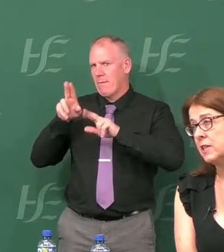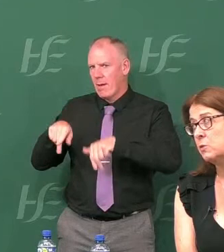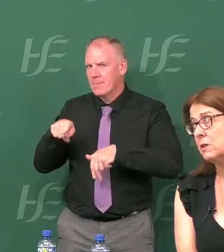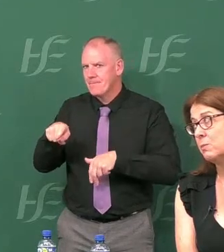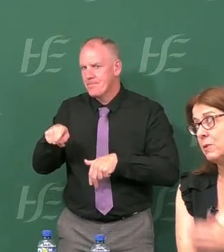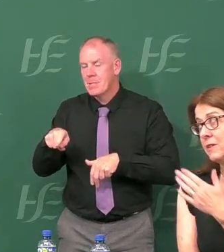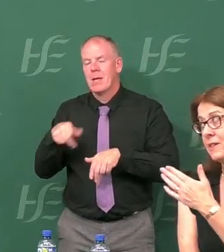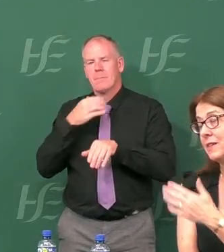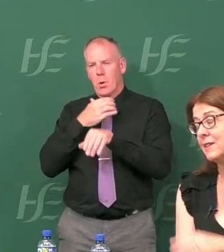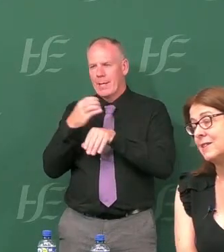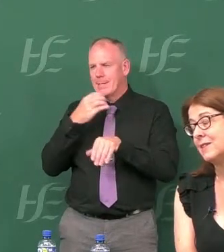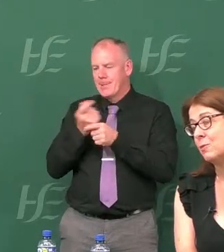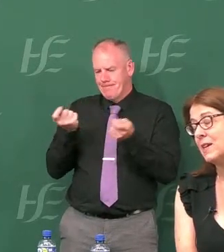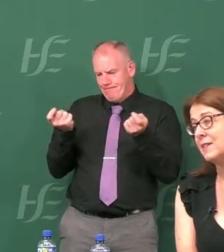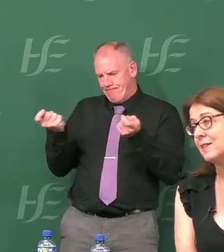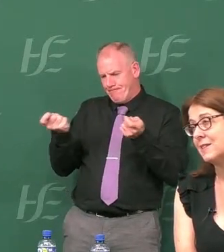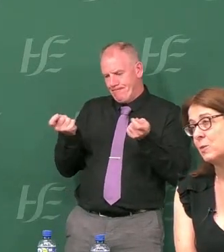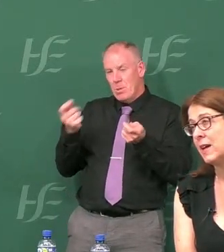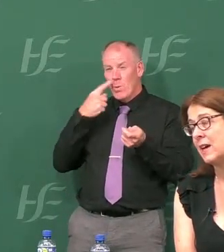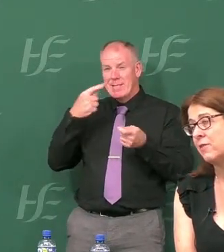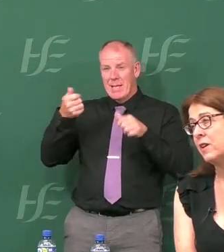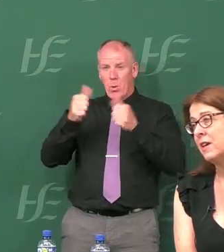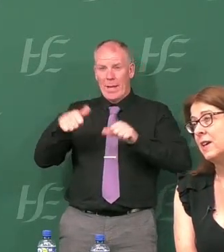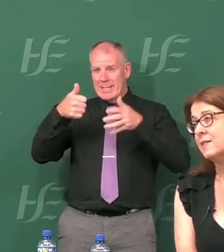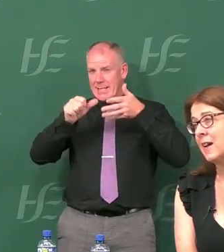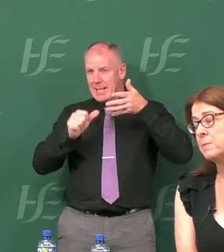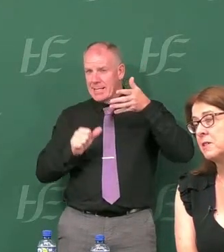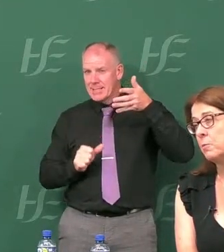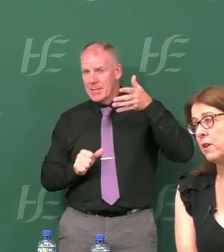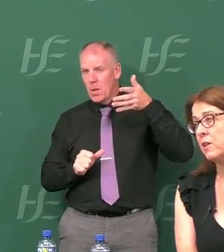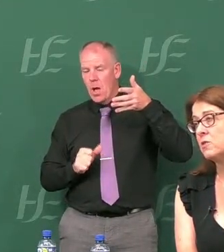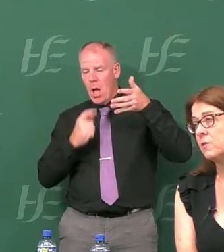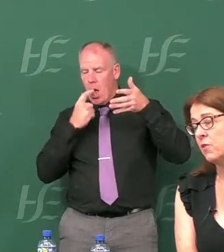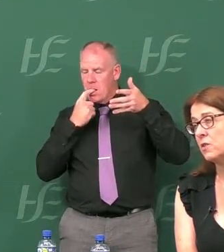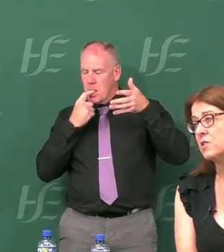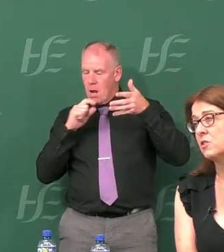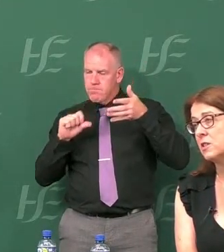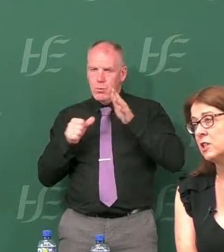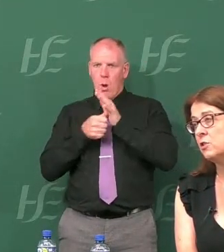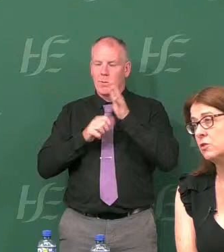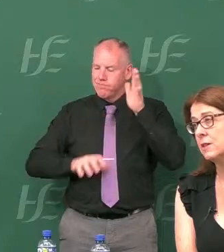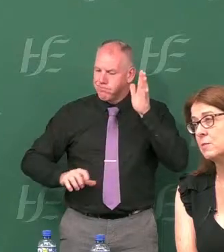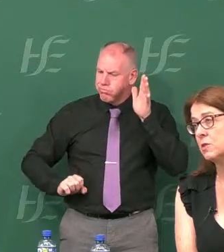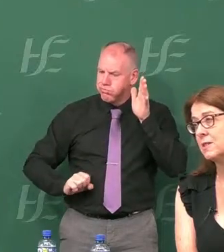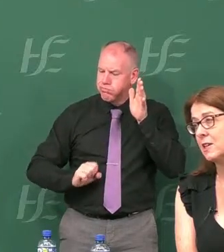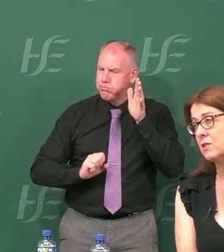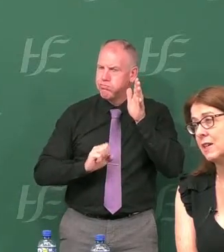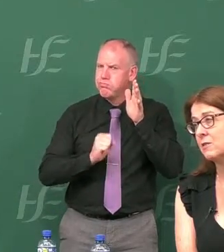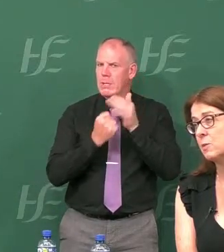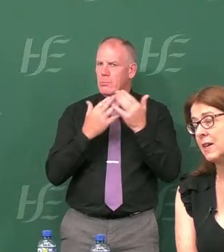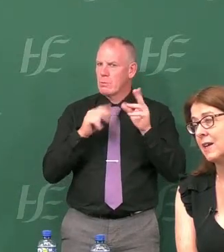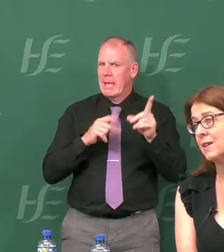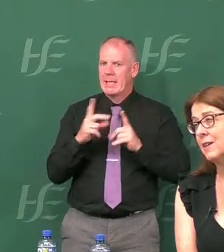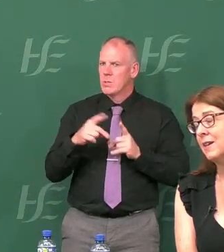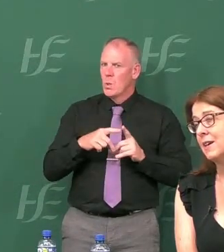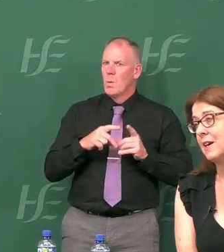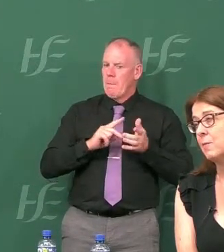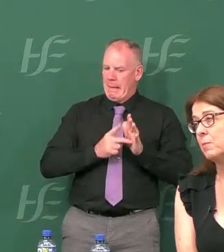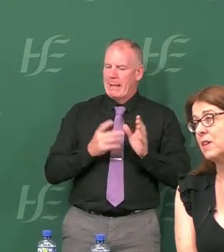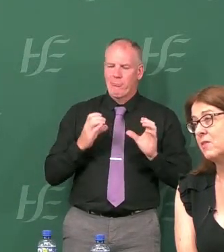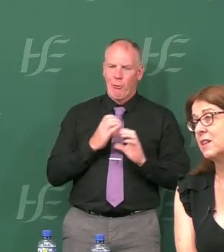we are continuing, when you see the waiting list that we have, it's an absolute priority for us to continue doing as much scheduled care as we